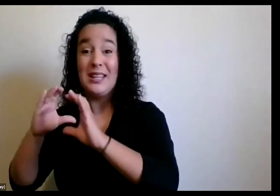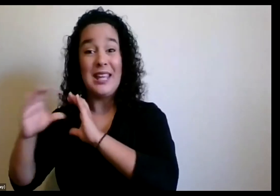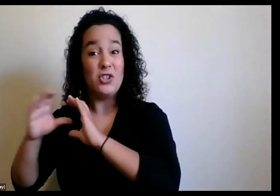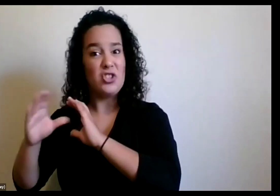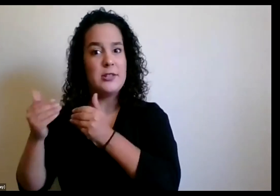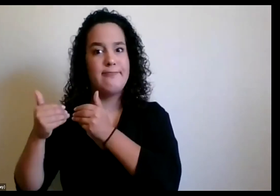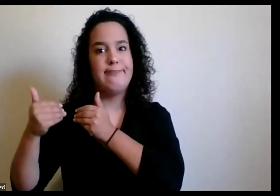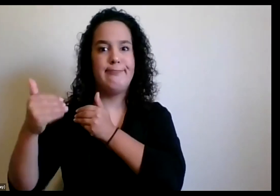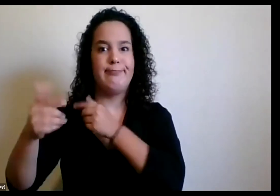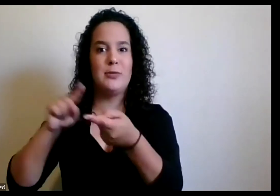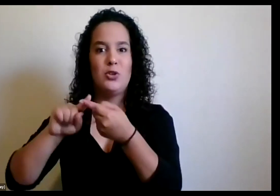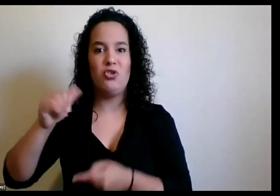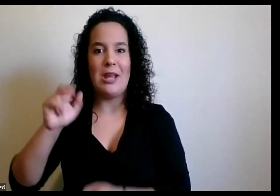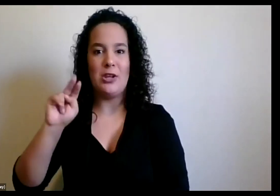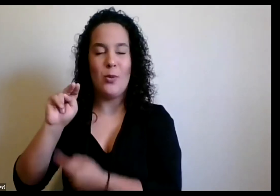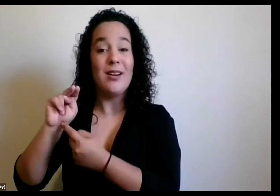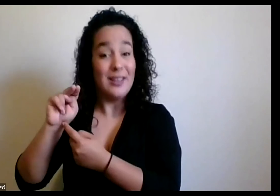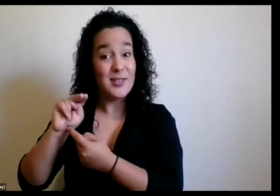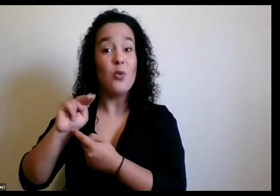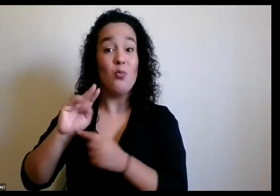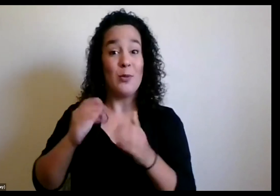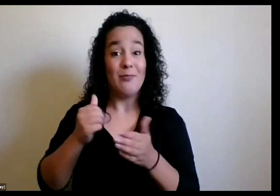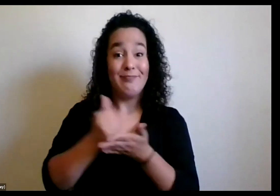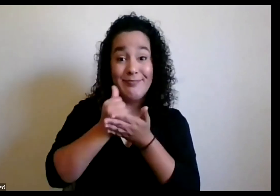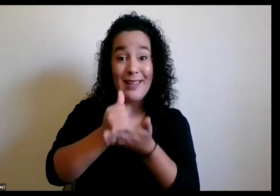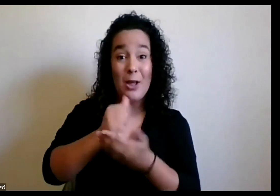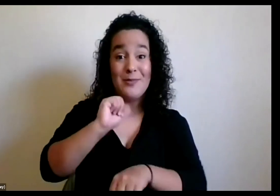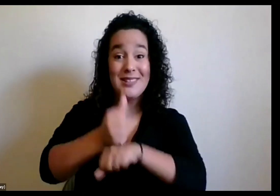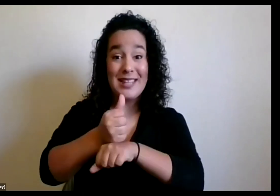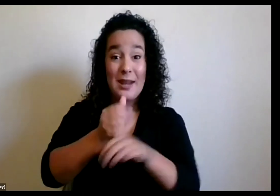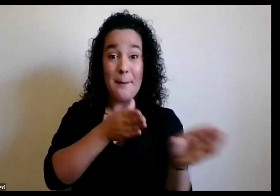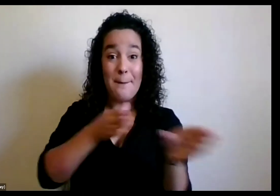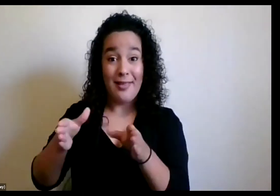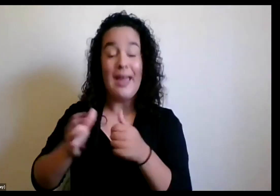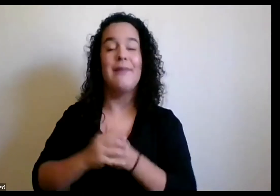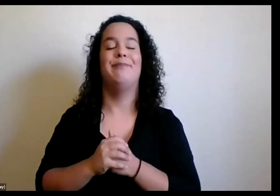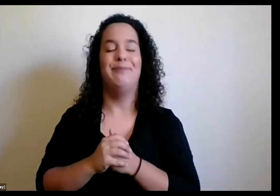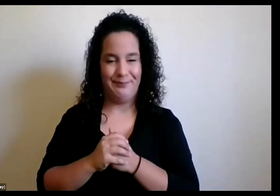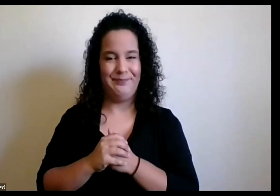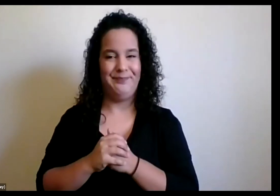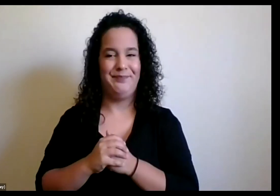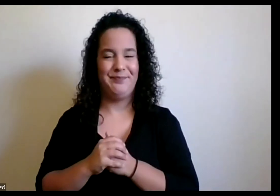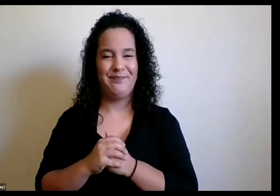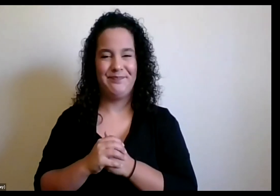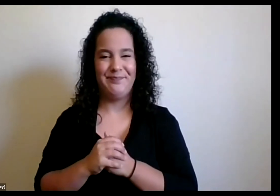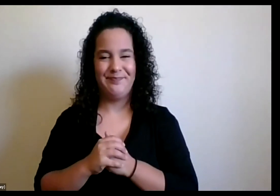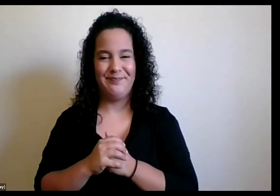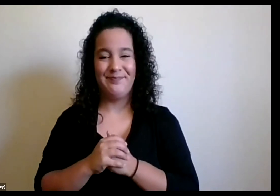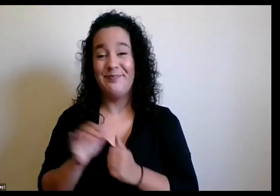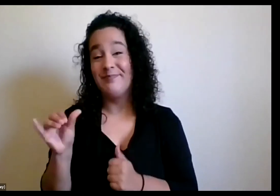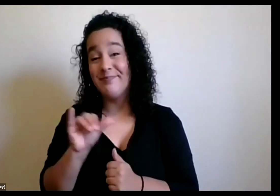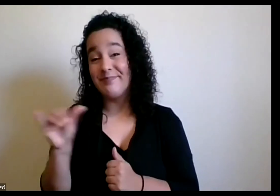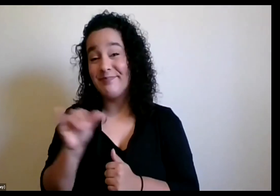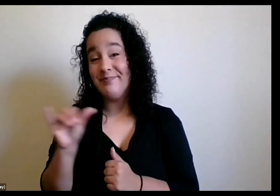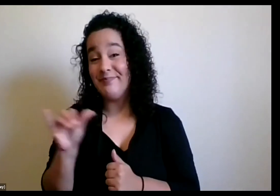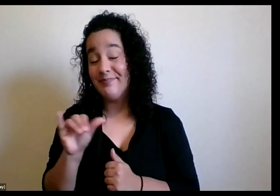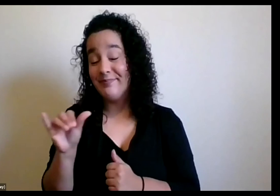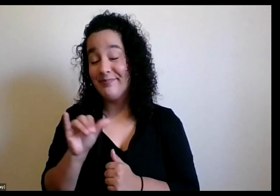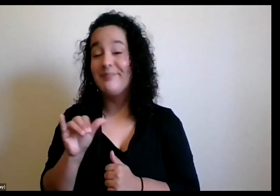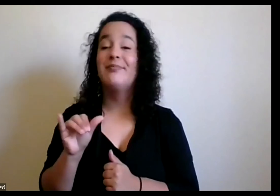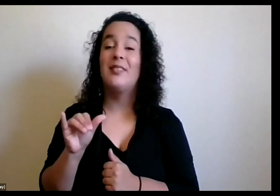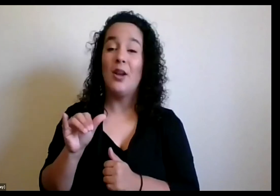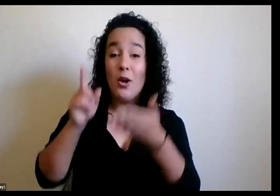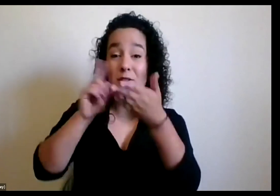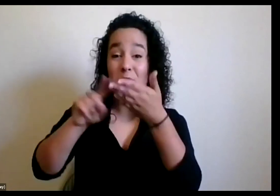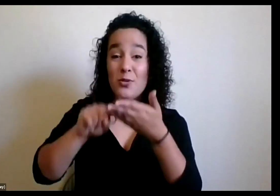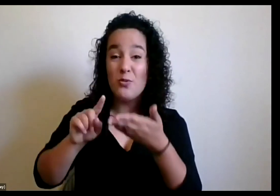going to help you put a plan in place for your communications to integrate and move this narrative forward. We'll also be digging deep into the research come the new